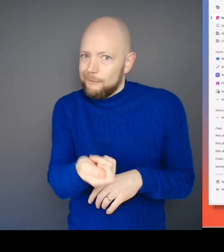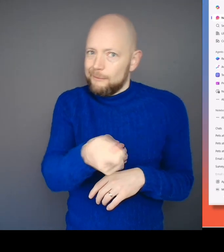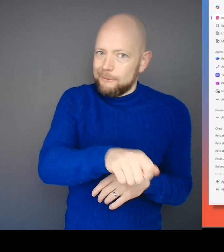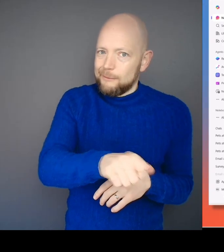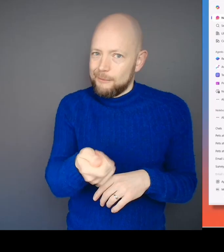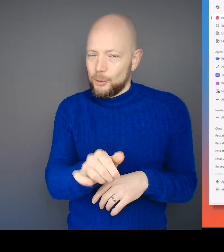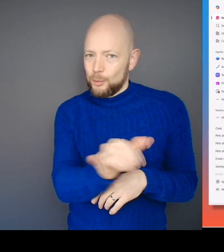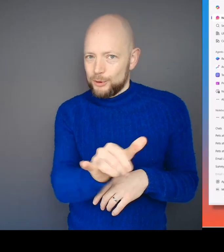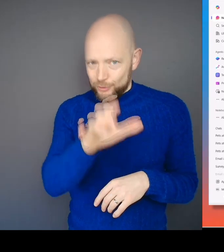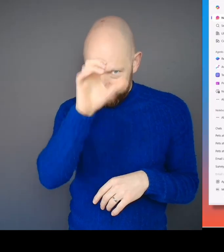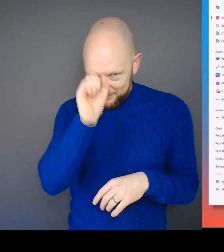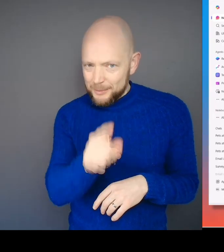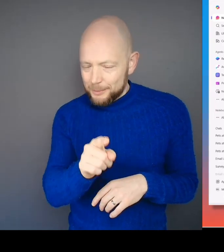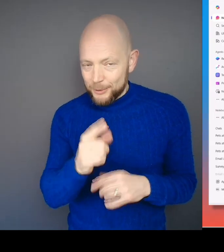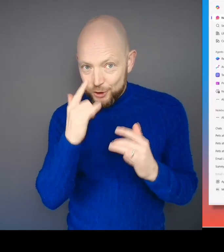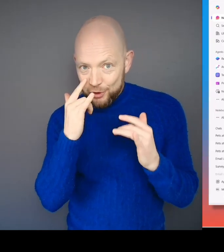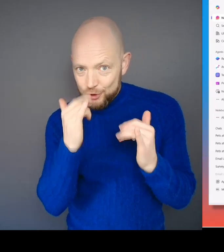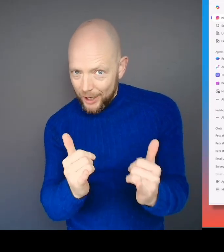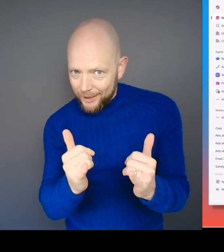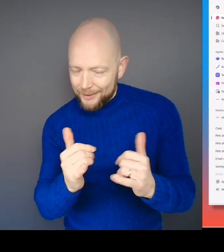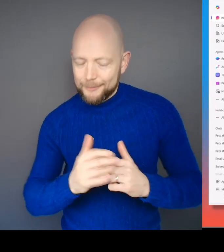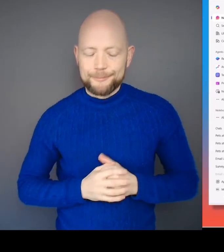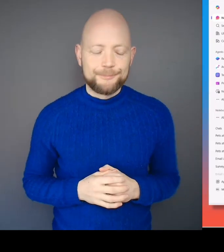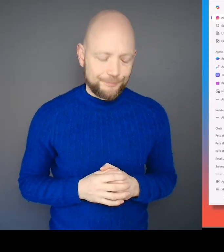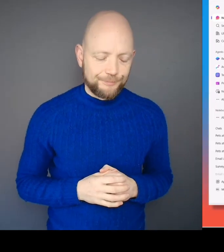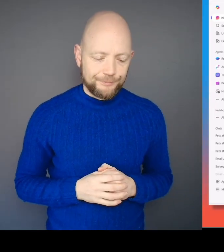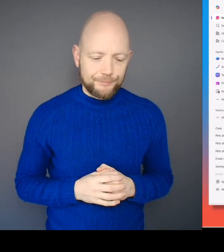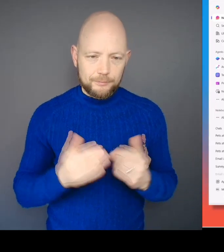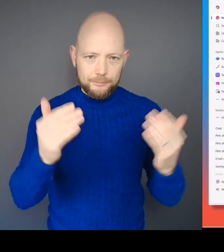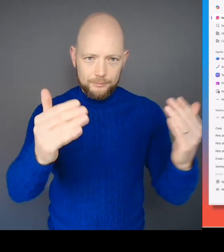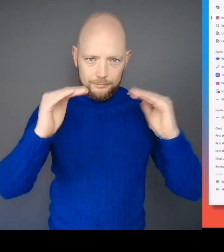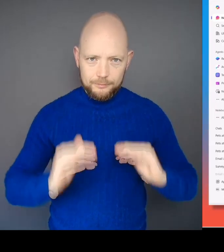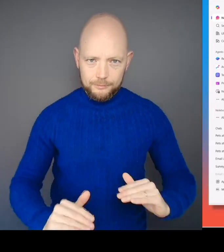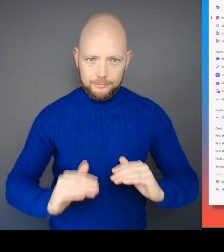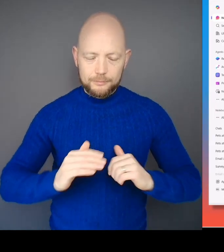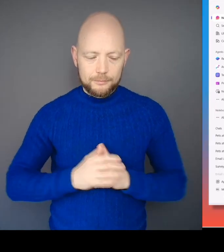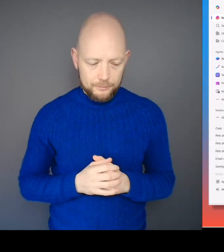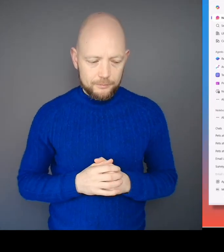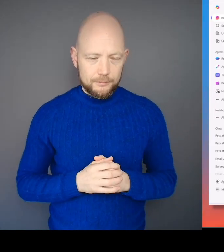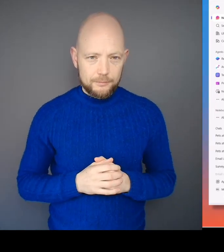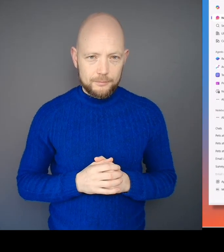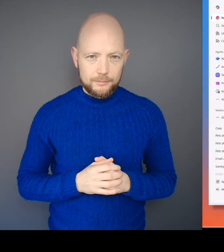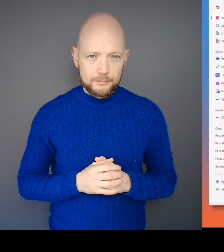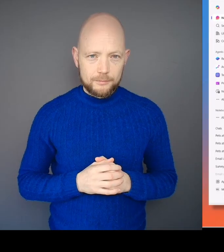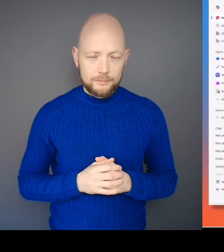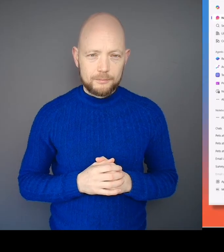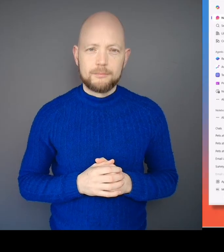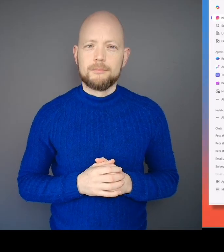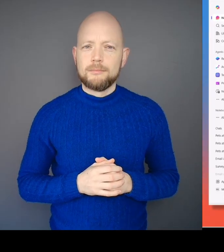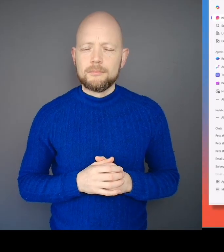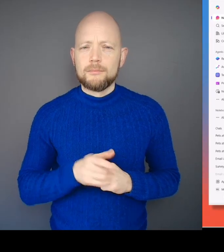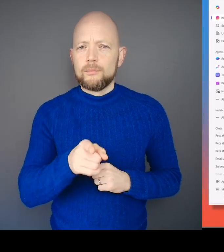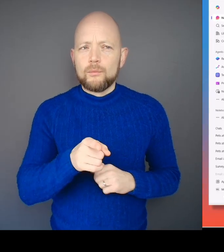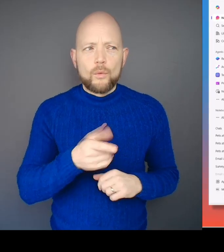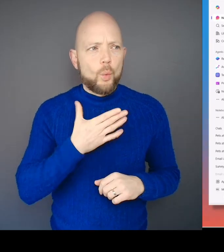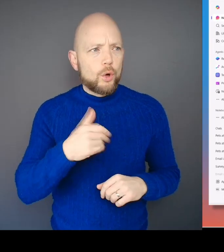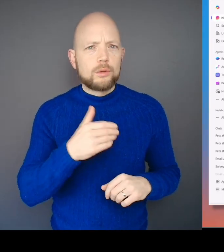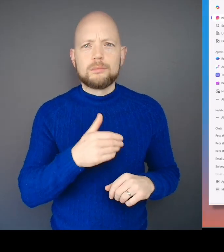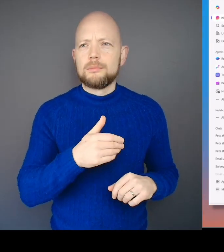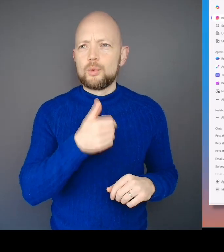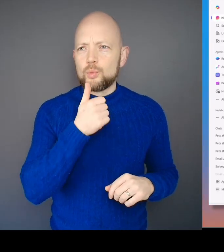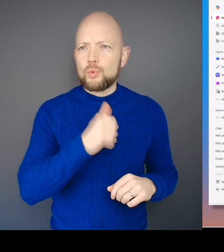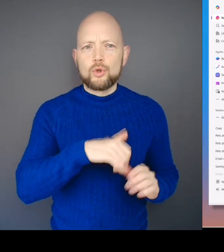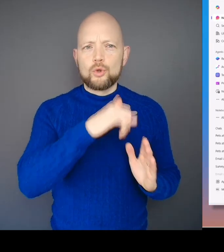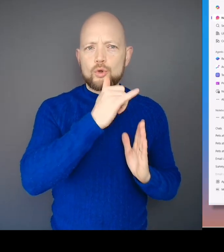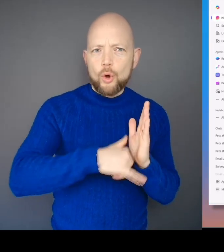you're back in the right place. So let's take a look at the concept of working with these documents and emails and things, because you saw in